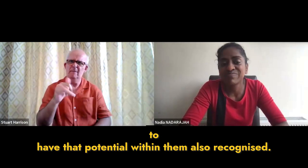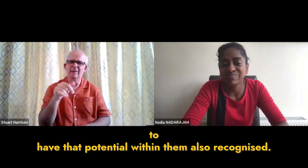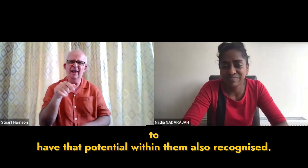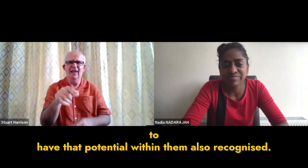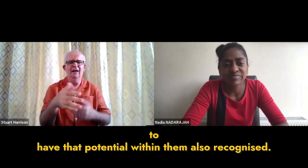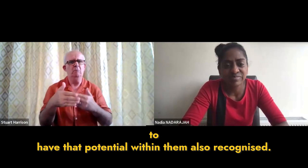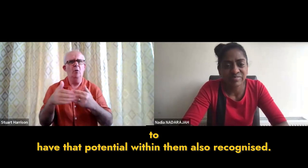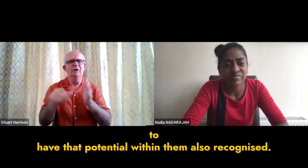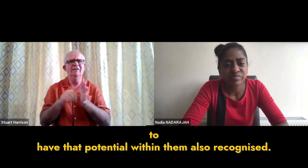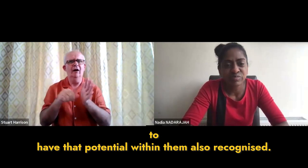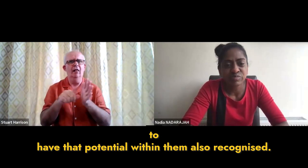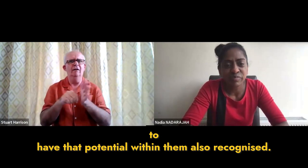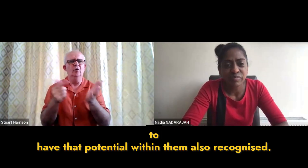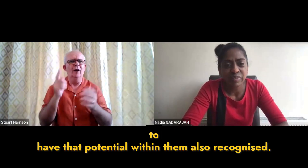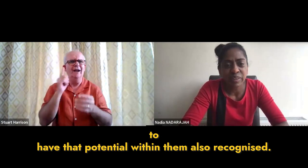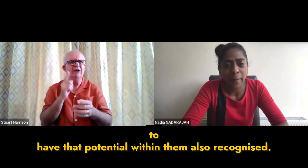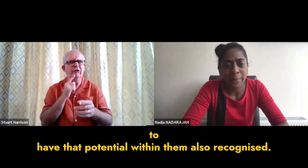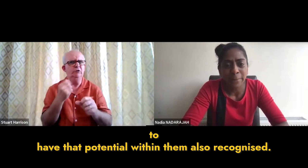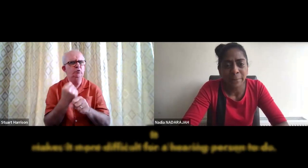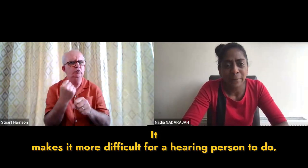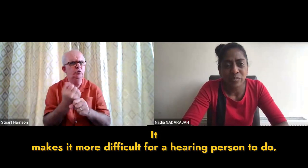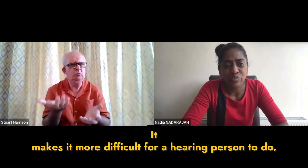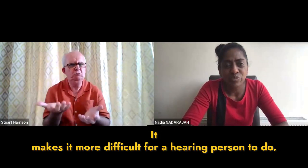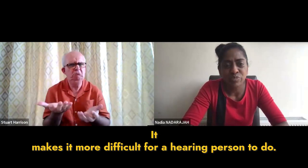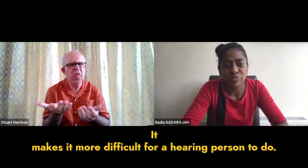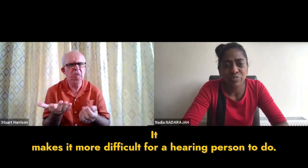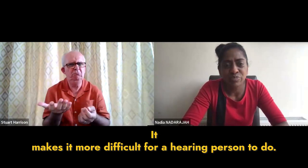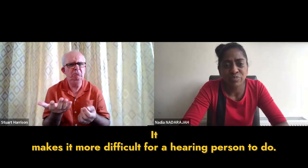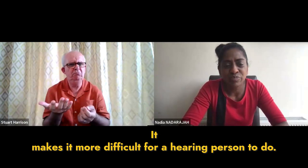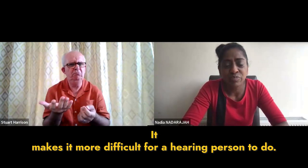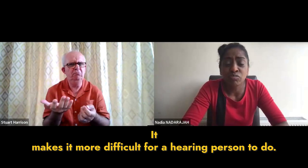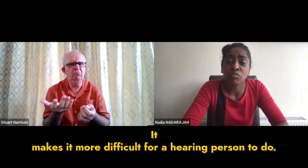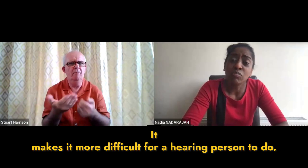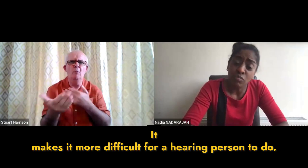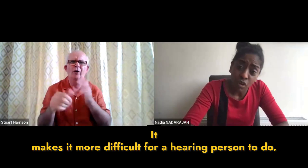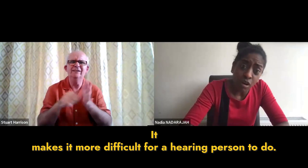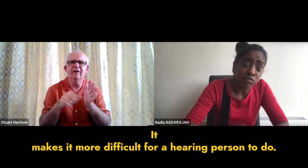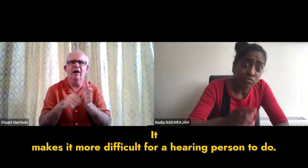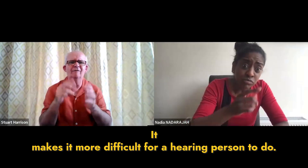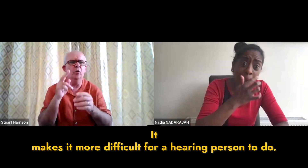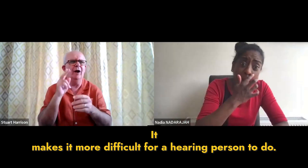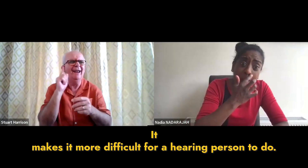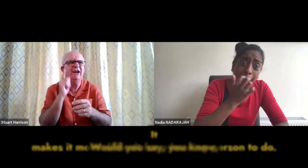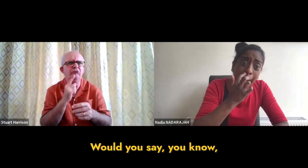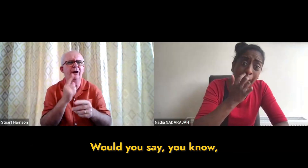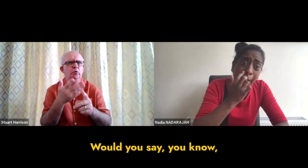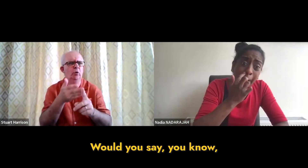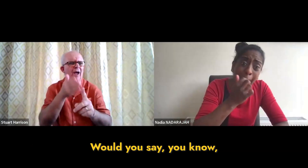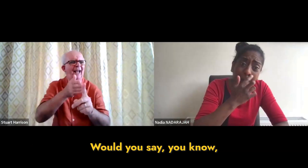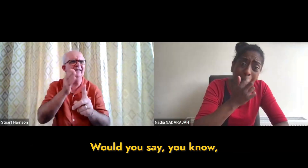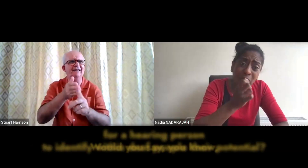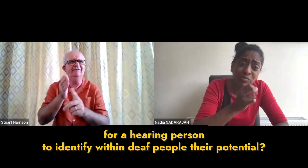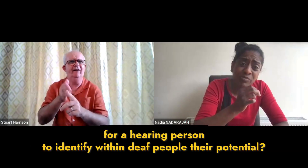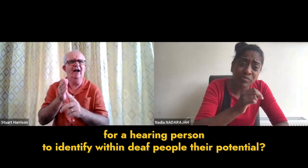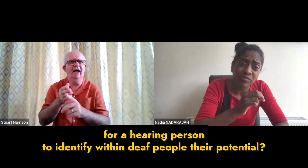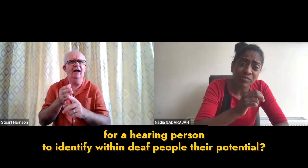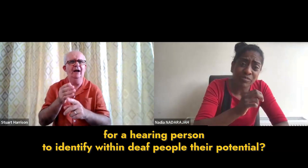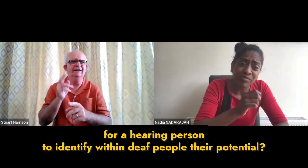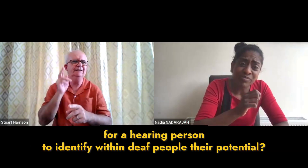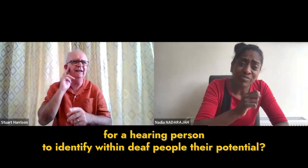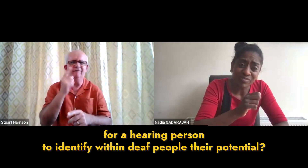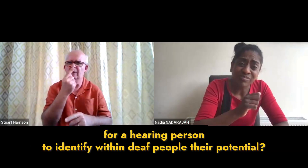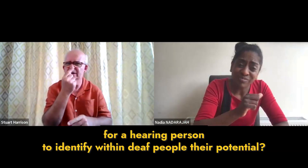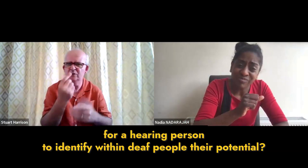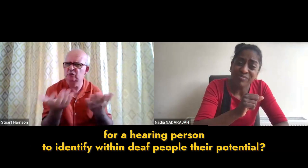that potential within them also recognized. It makes it more difficult for a hearing person to do, would you say, for a hearing person